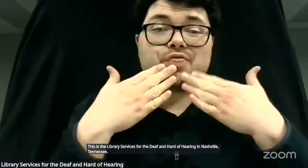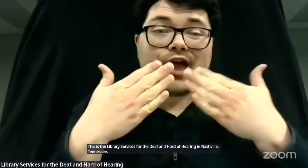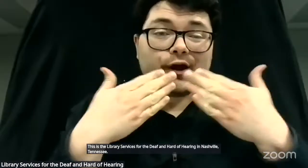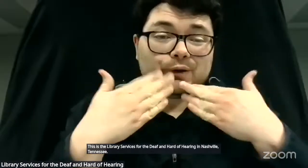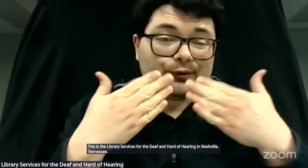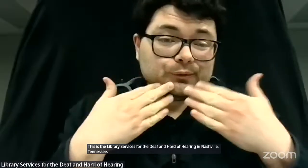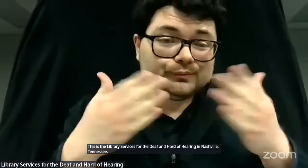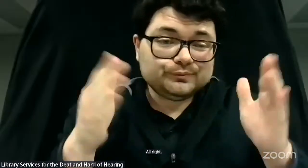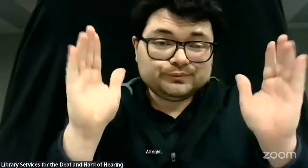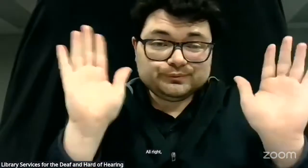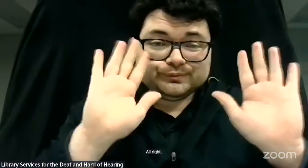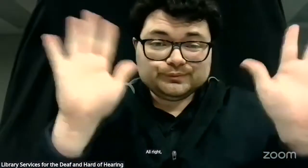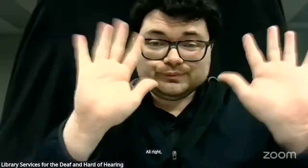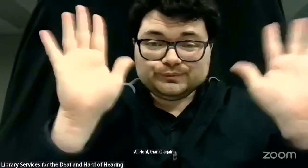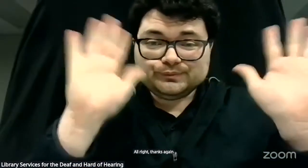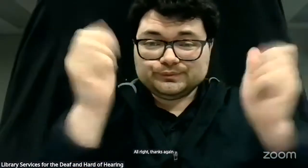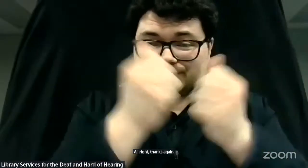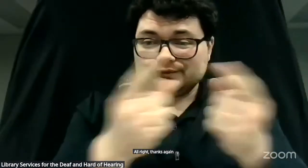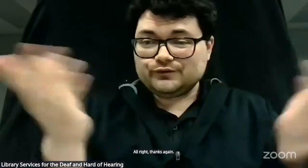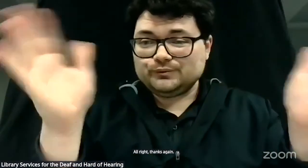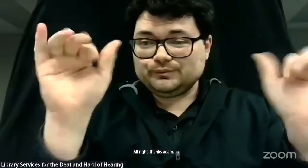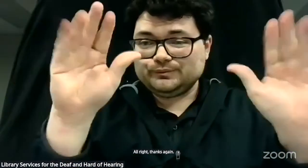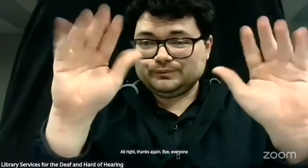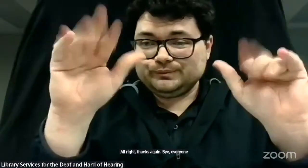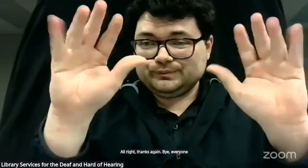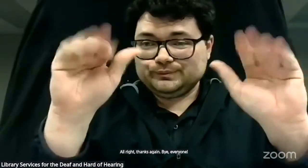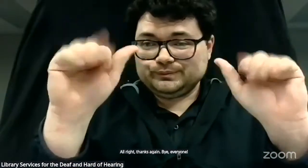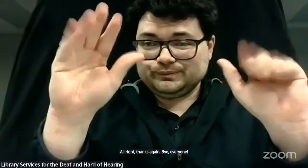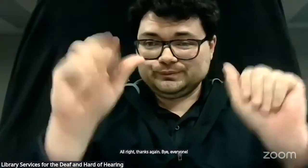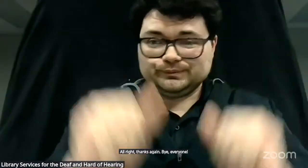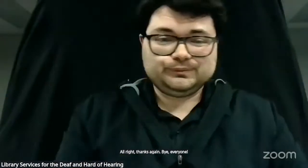All right. Thanks again. Bye, everyone. Bye-bye.